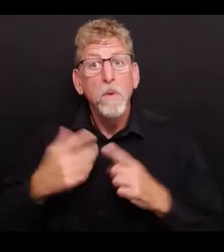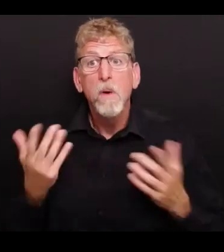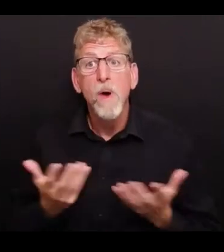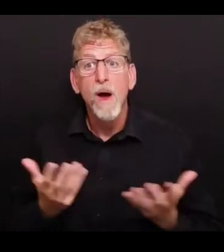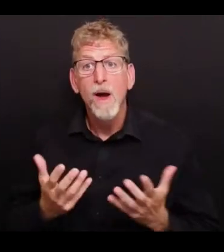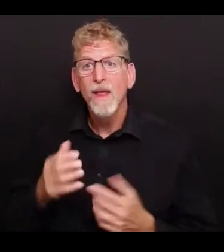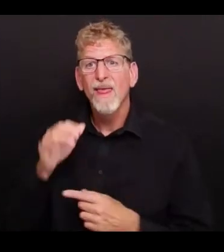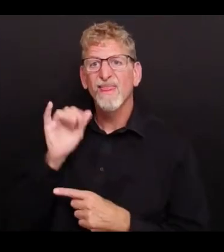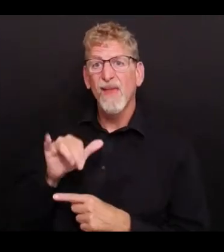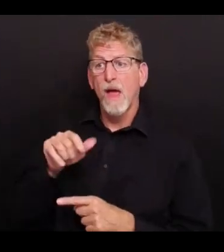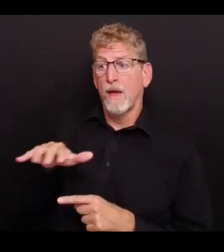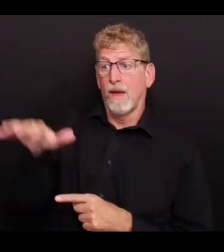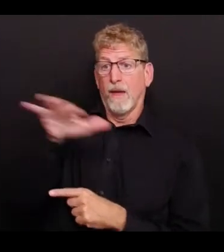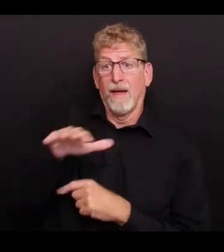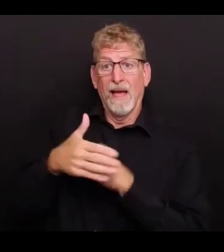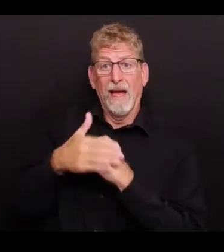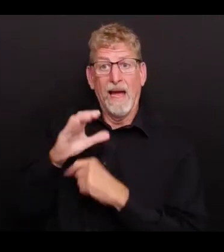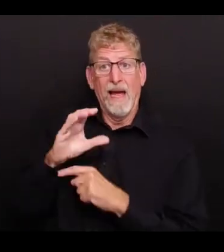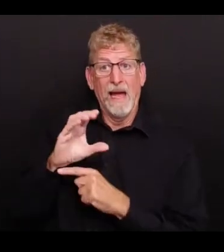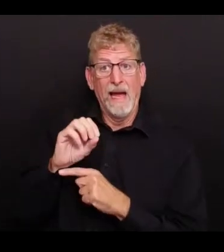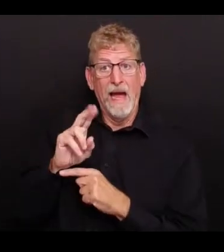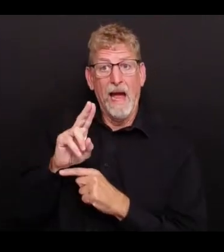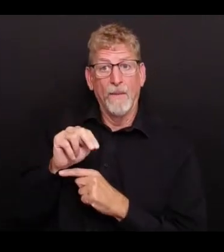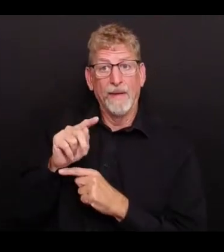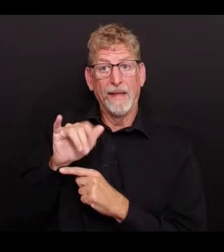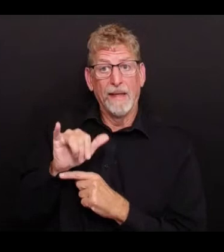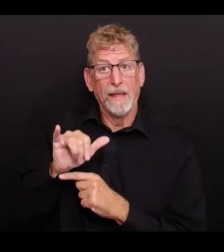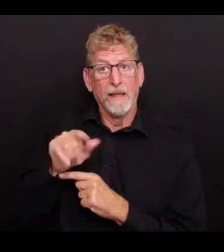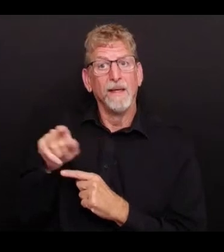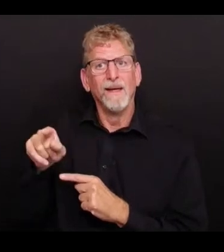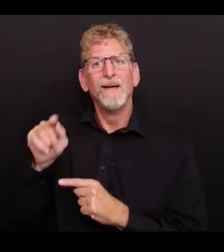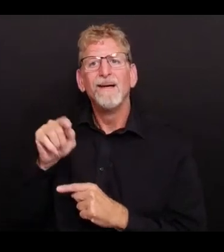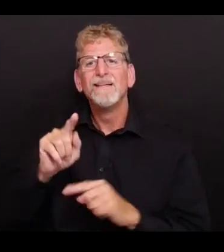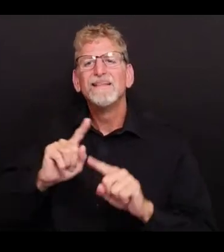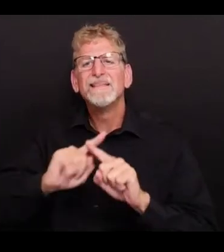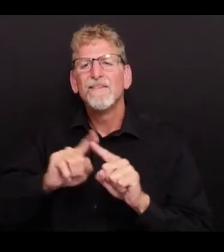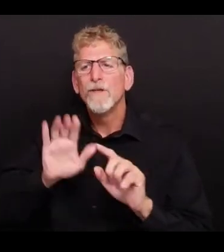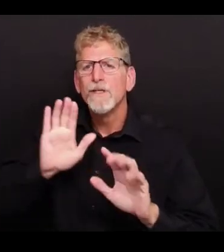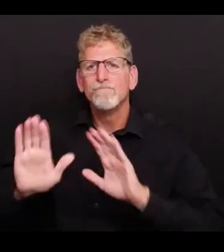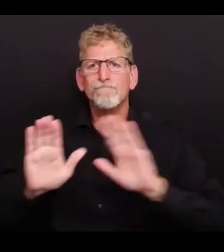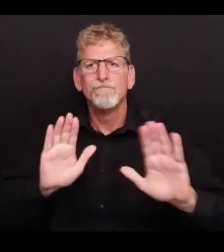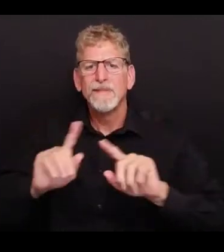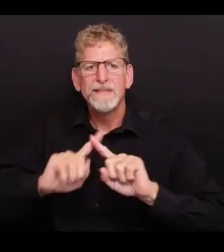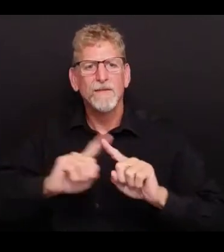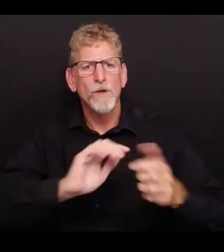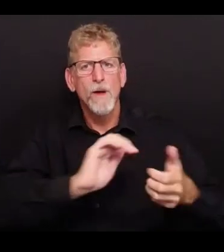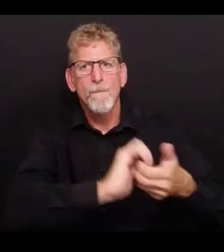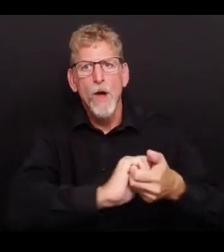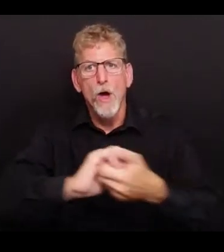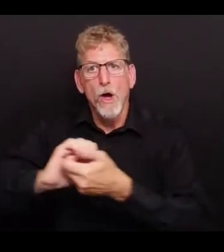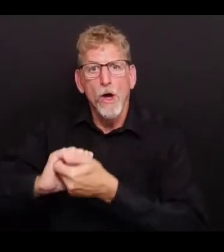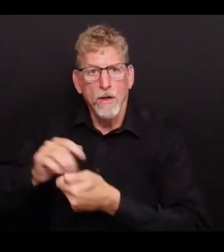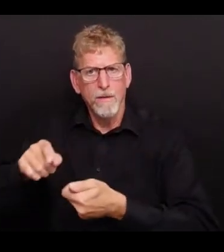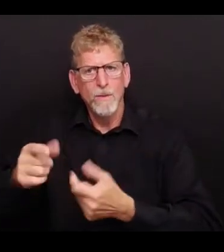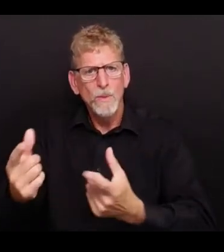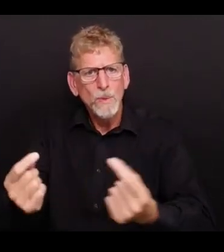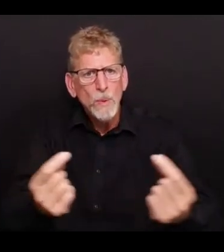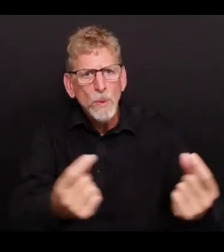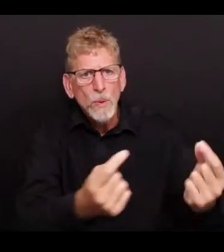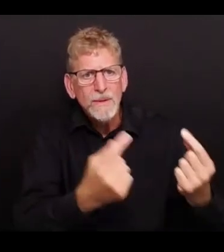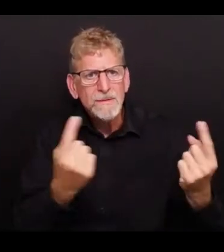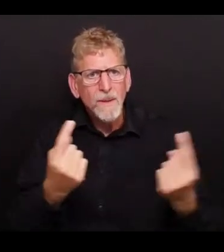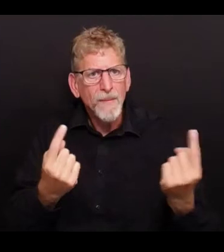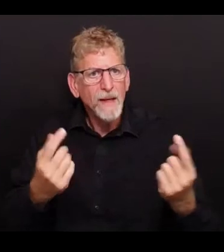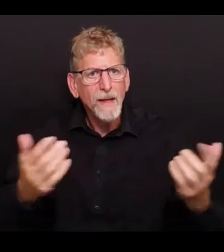care organizations, providers, and community partners have been doing to reach our neighbors enrolled in MHCP. When we look at enrollees by